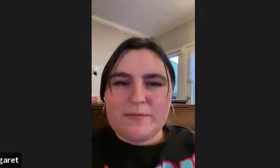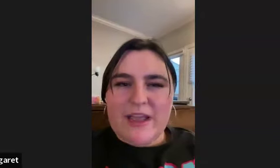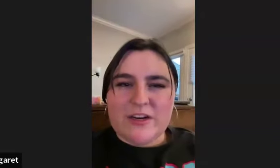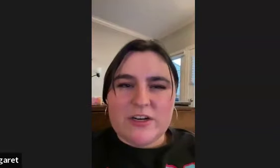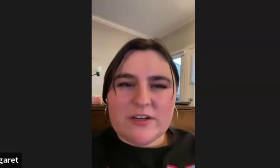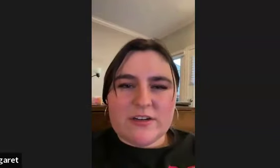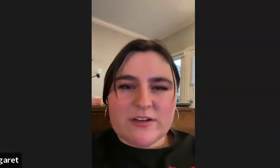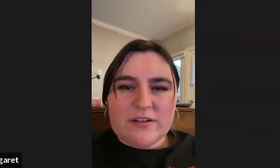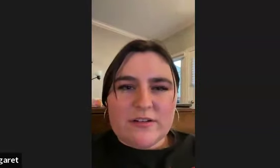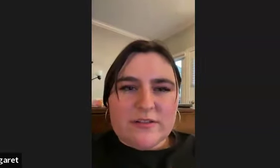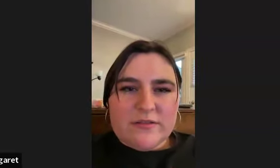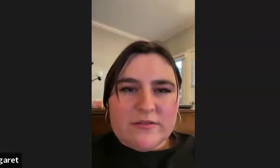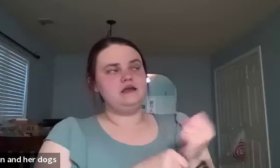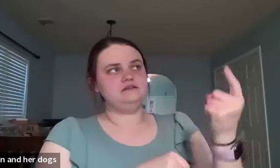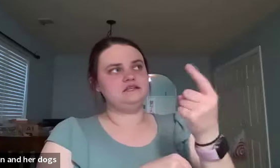it matter? I